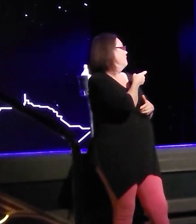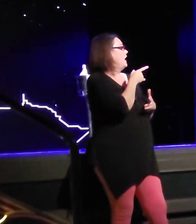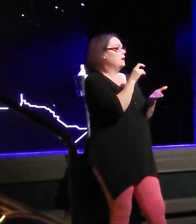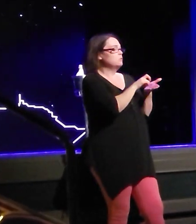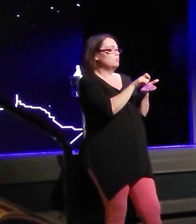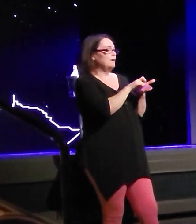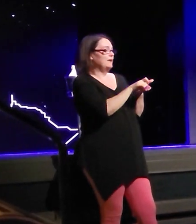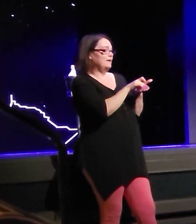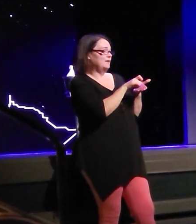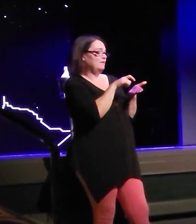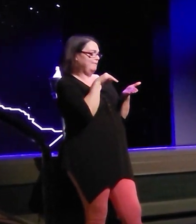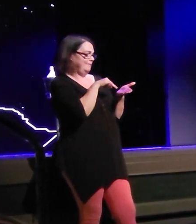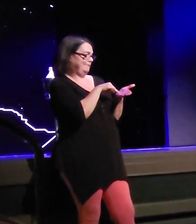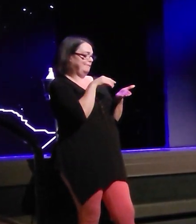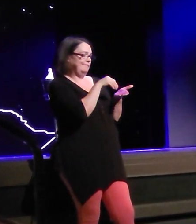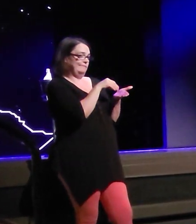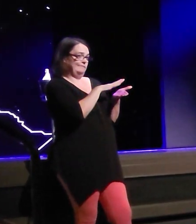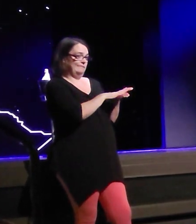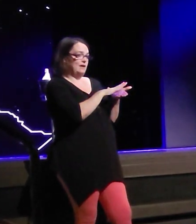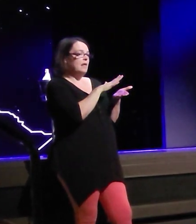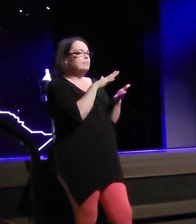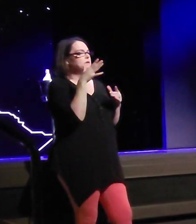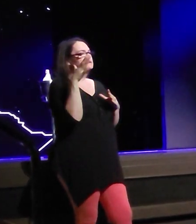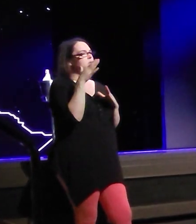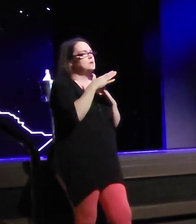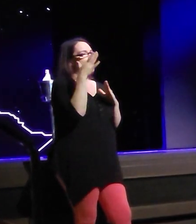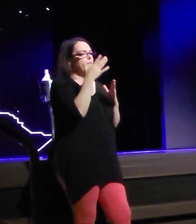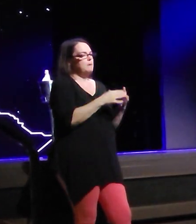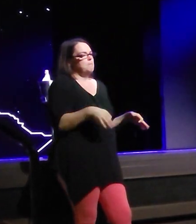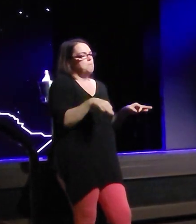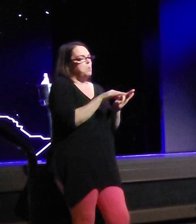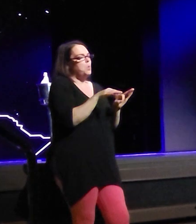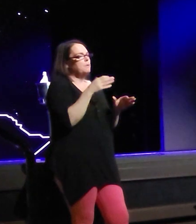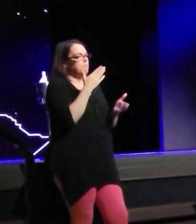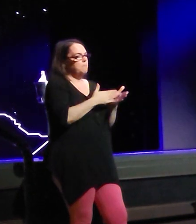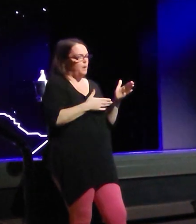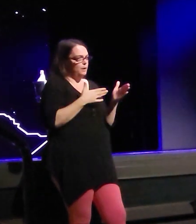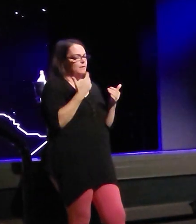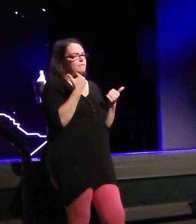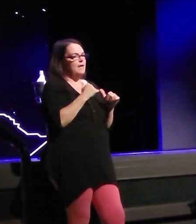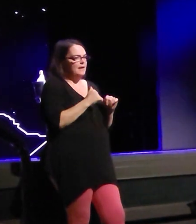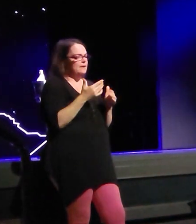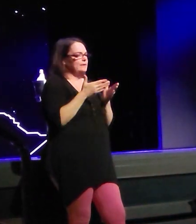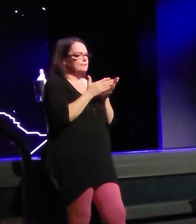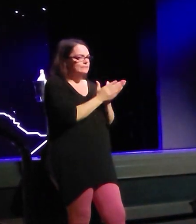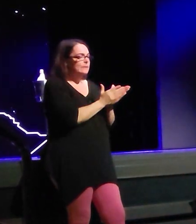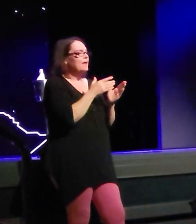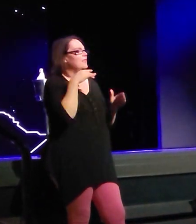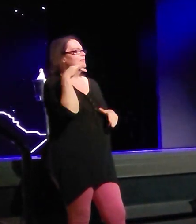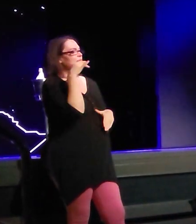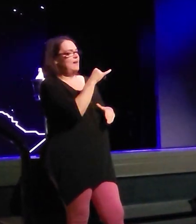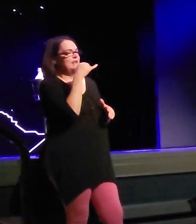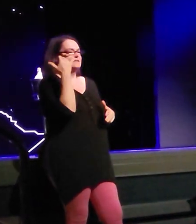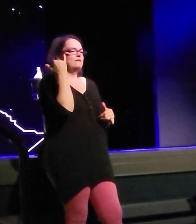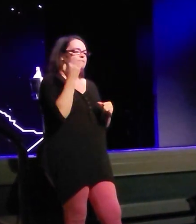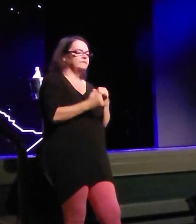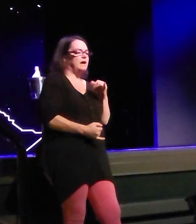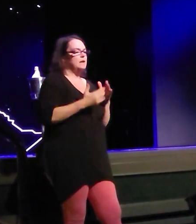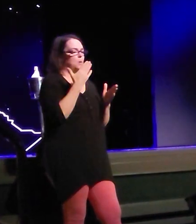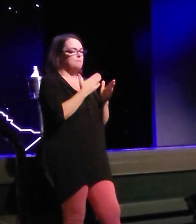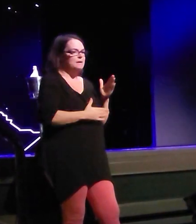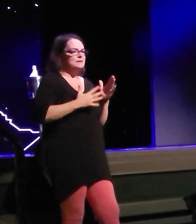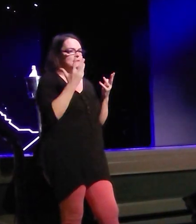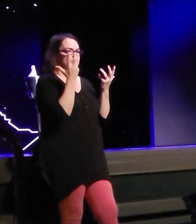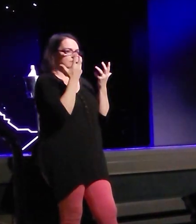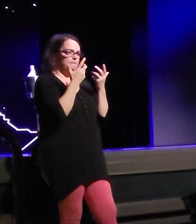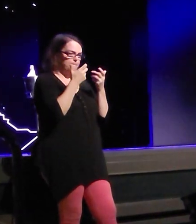is the most important part of everything that we do. This is the final piece of our puzzle, the final chapter